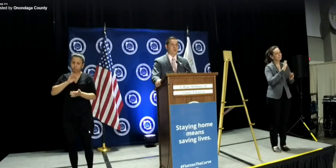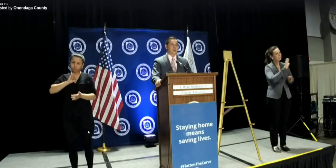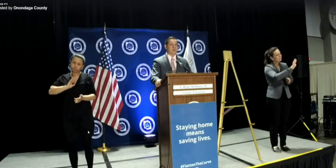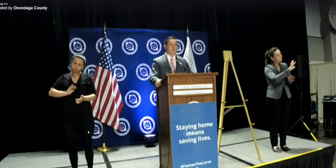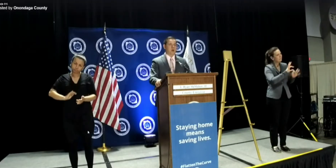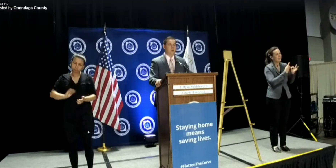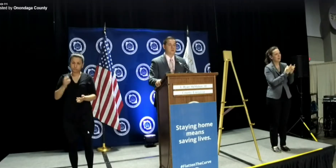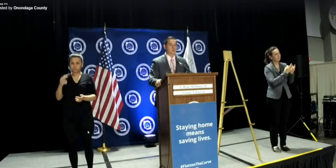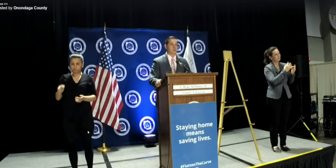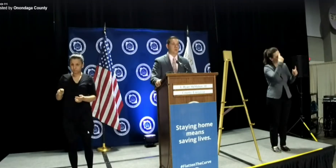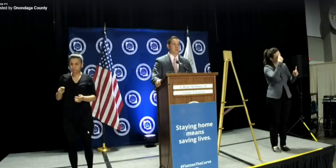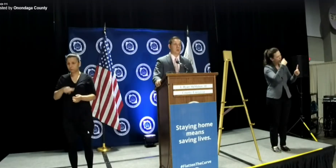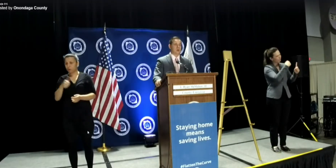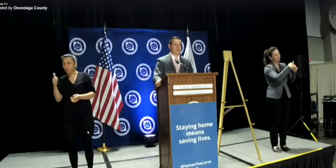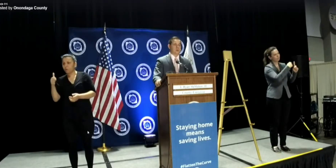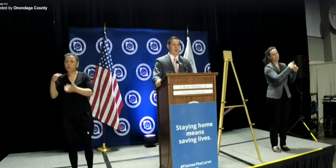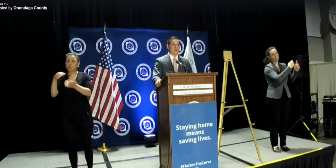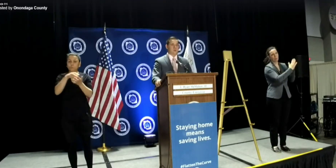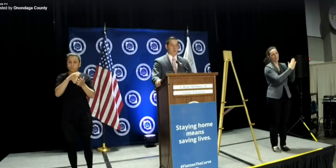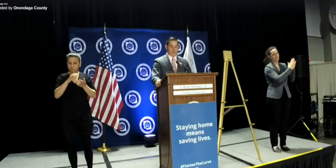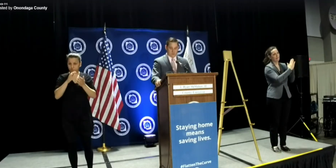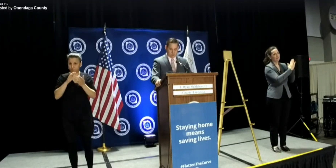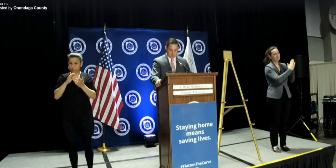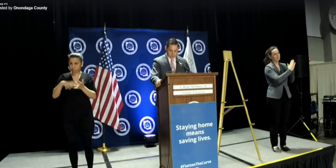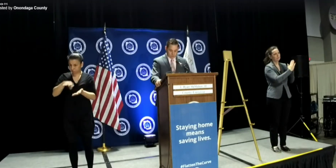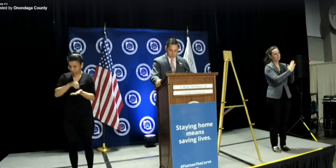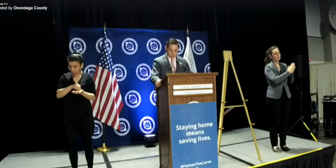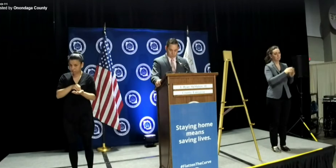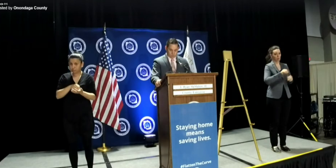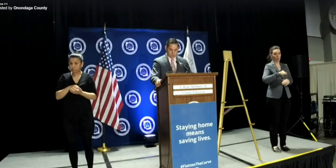members of our community that we've lost over the last few weeks.